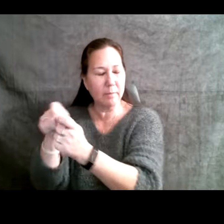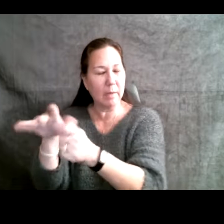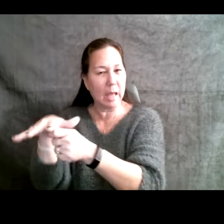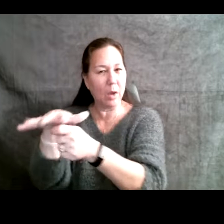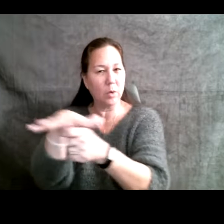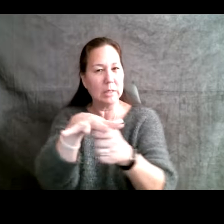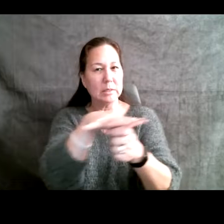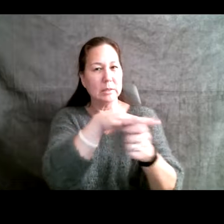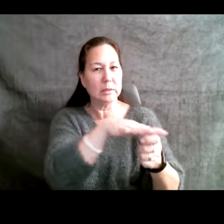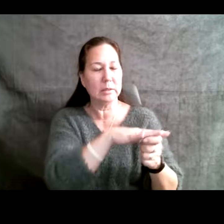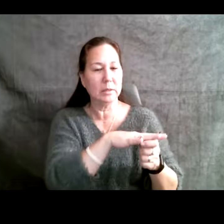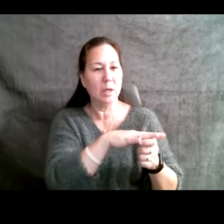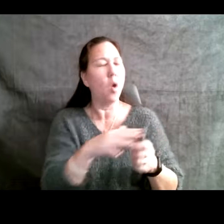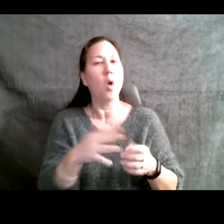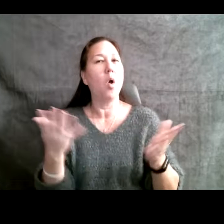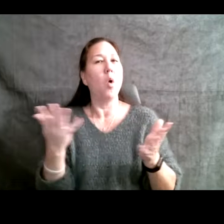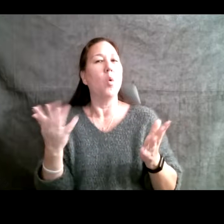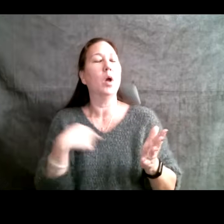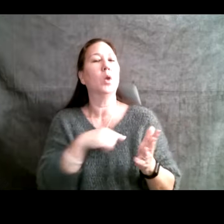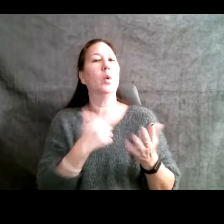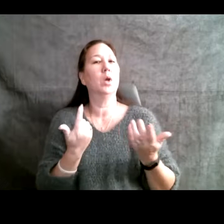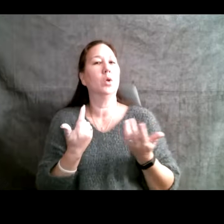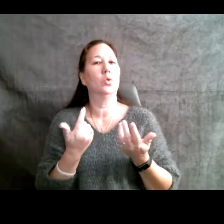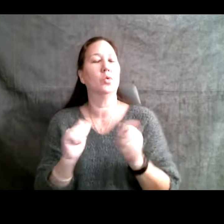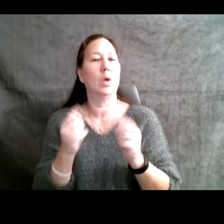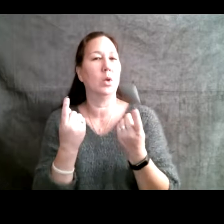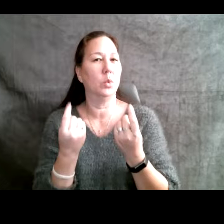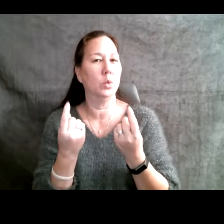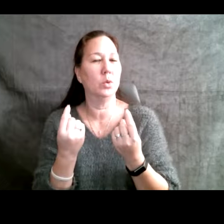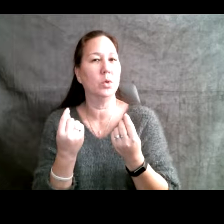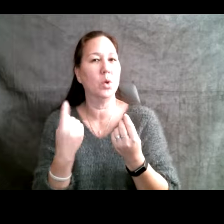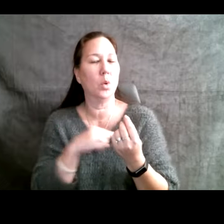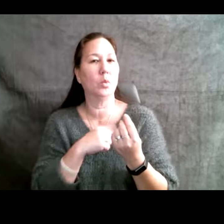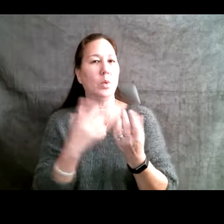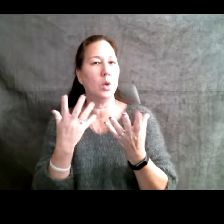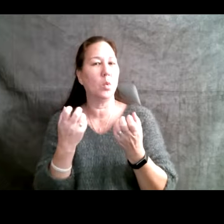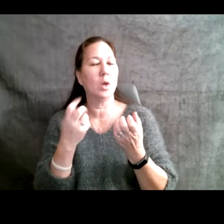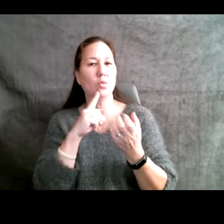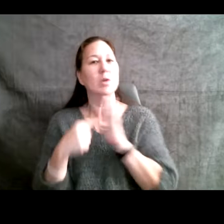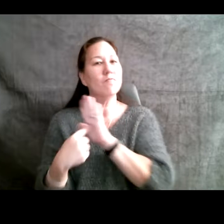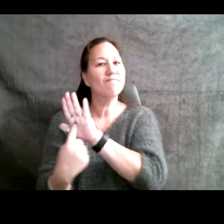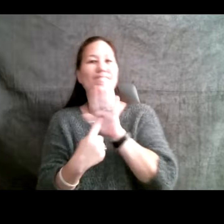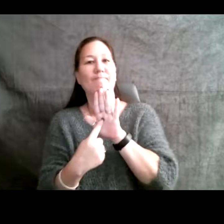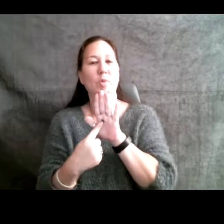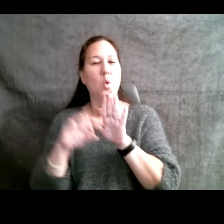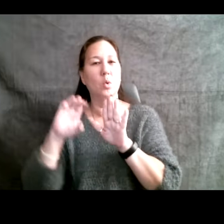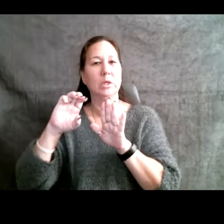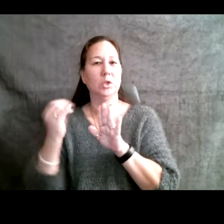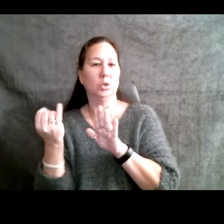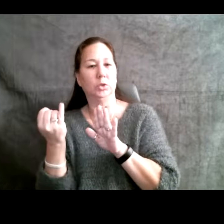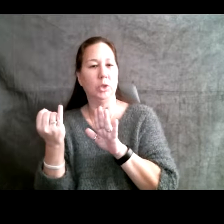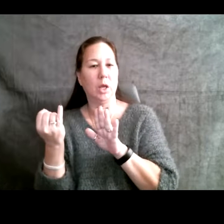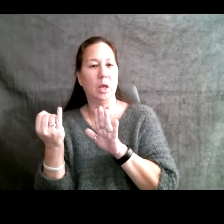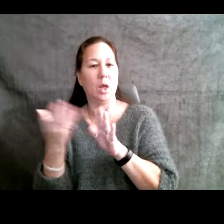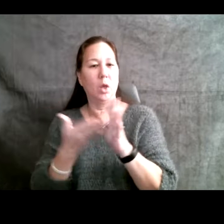What is it that we're trying to do to advance environmental justice principles through this definition? If these are we're finding